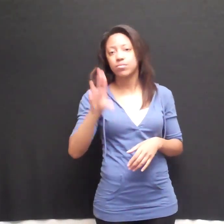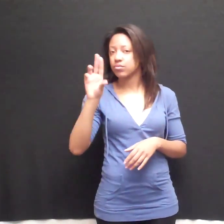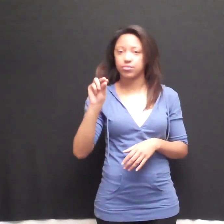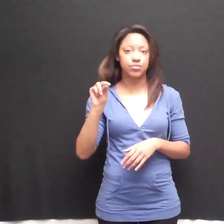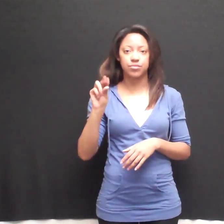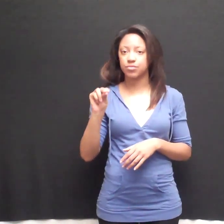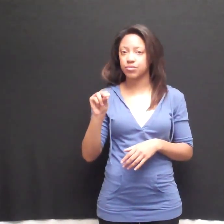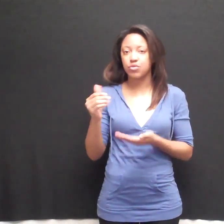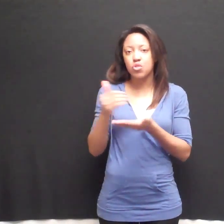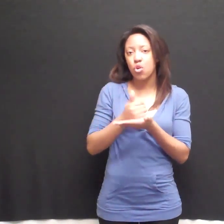family.